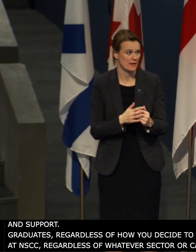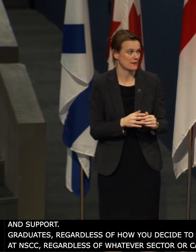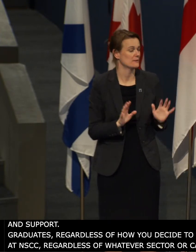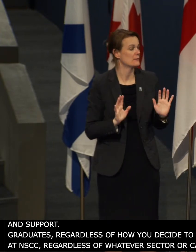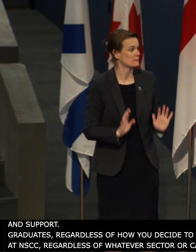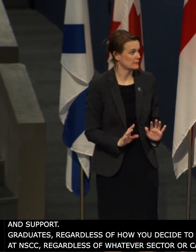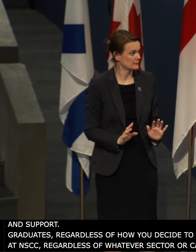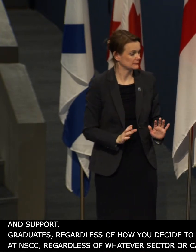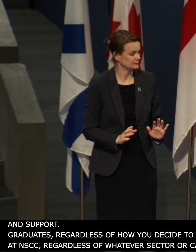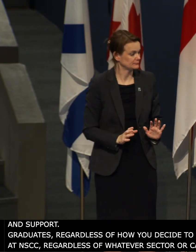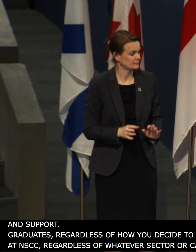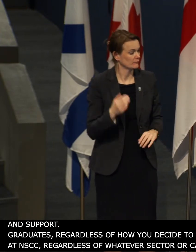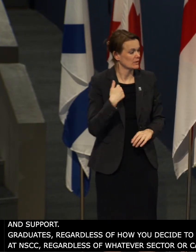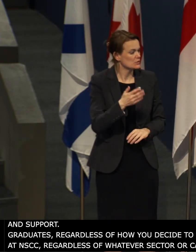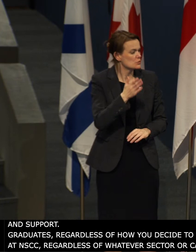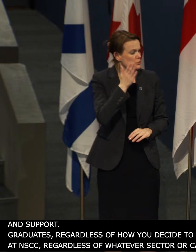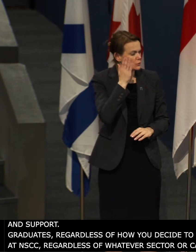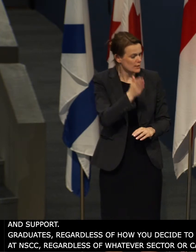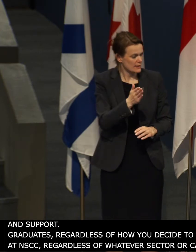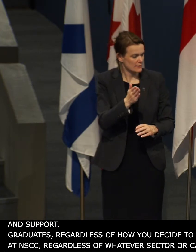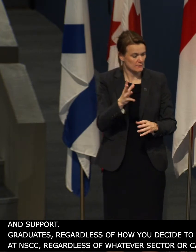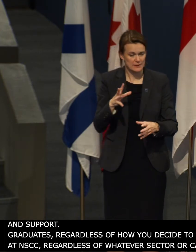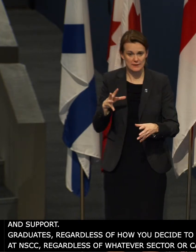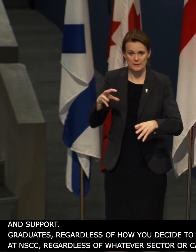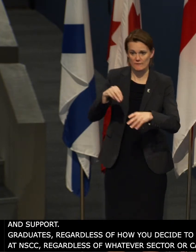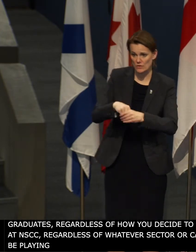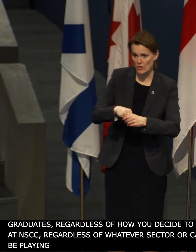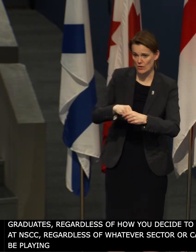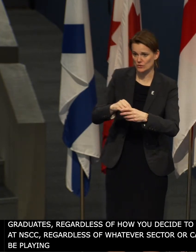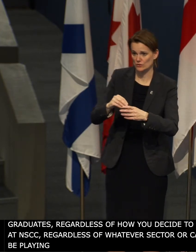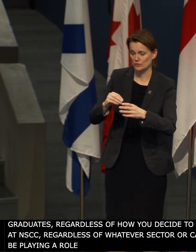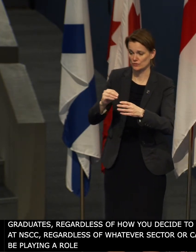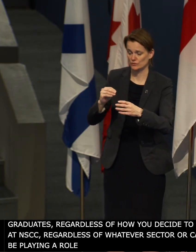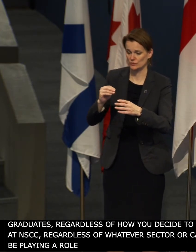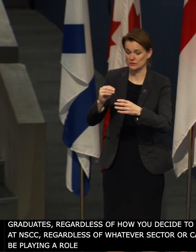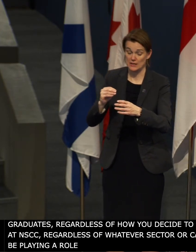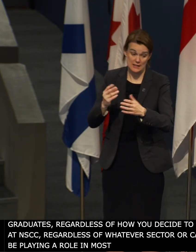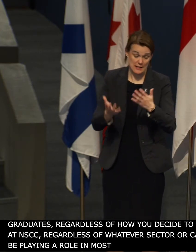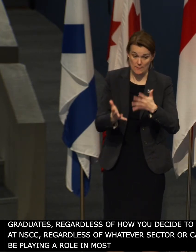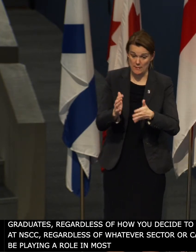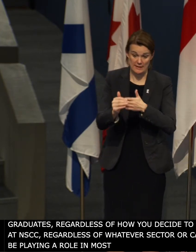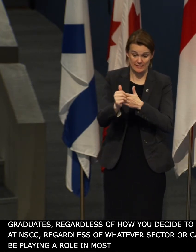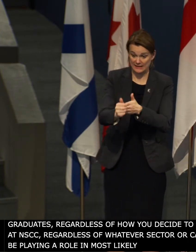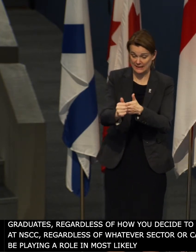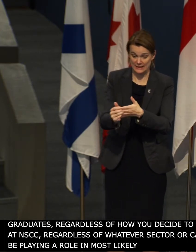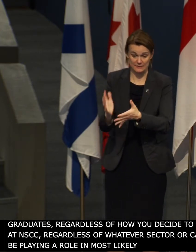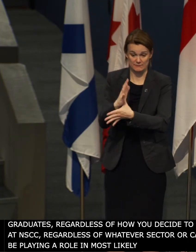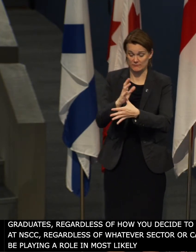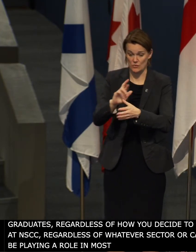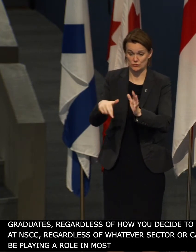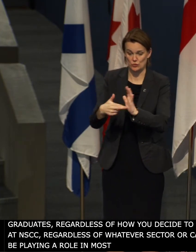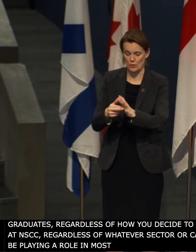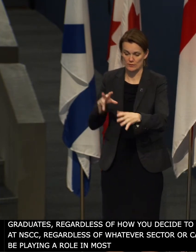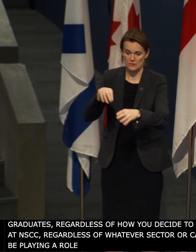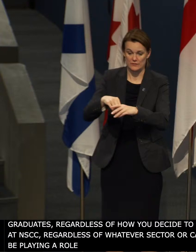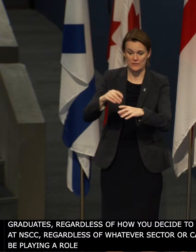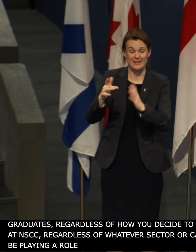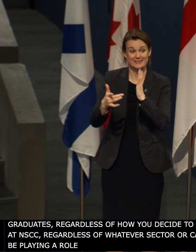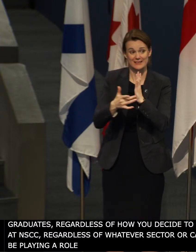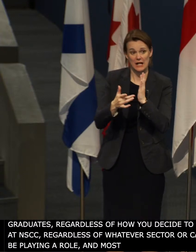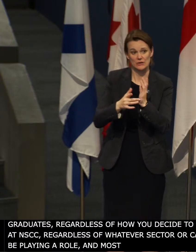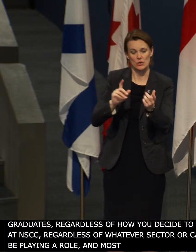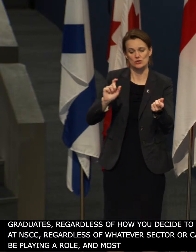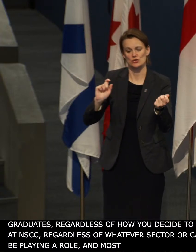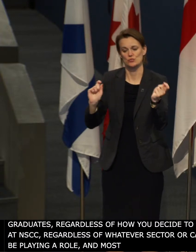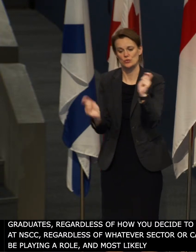when I say you'll be playing a role, and most likely a significant role, in the technological revolution that's before